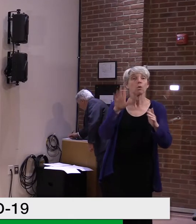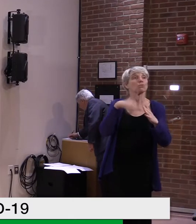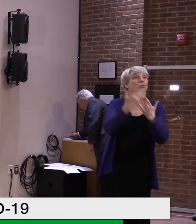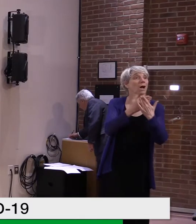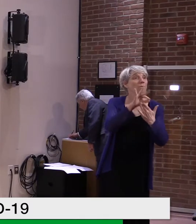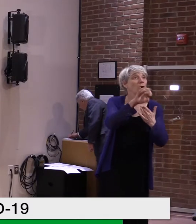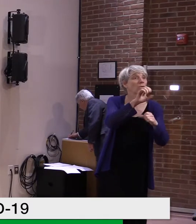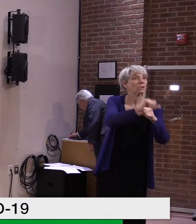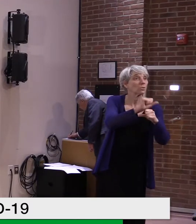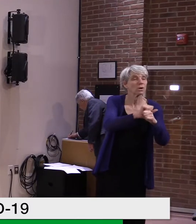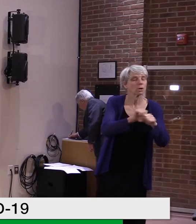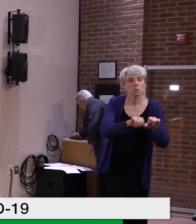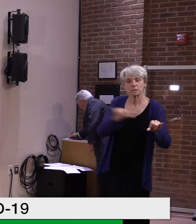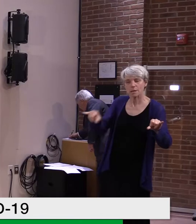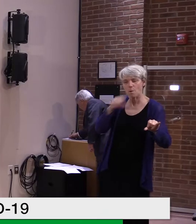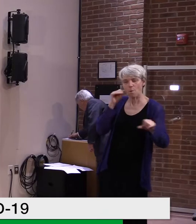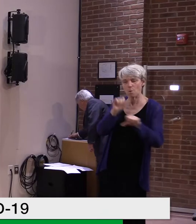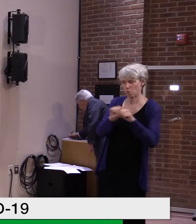that, measuring it?